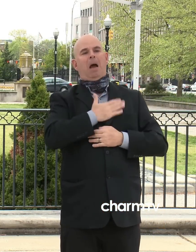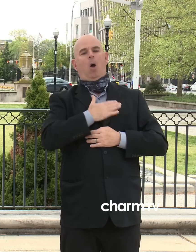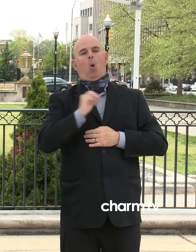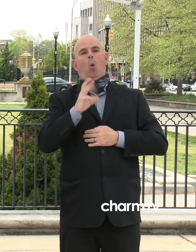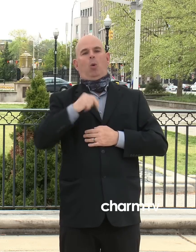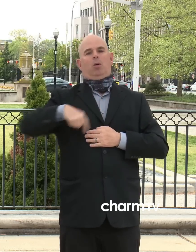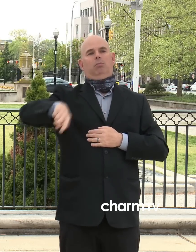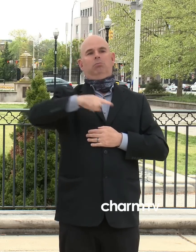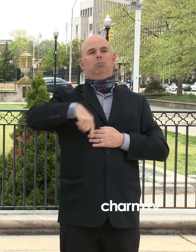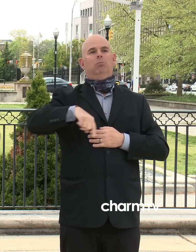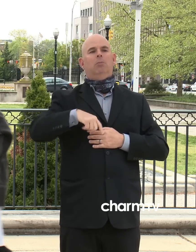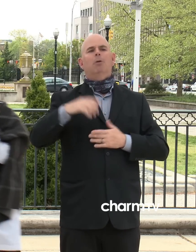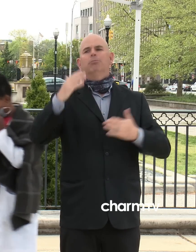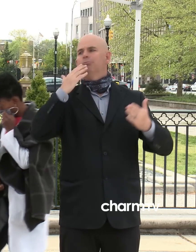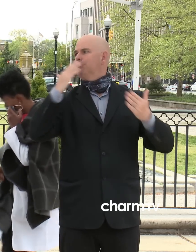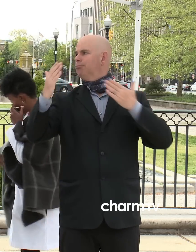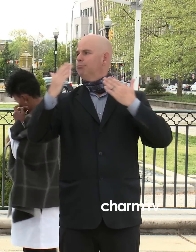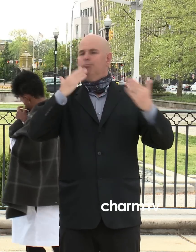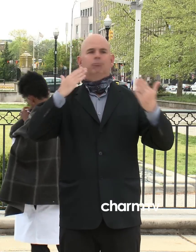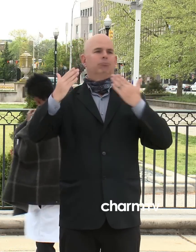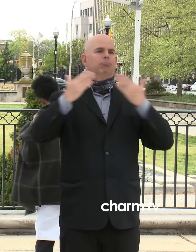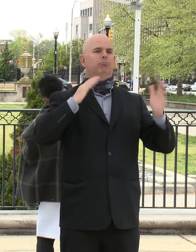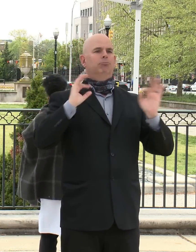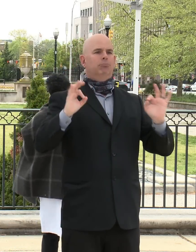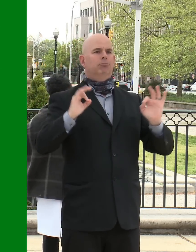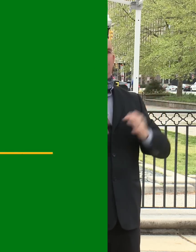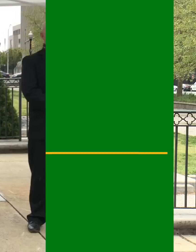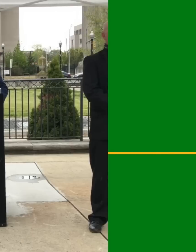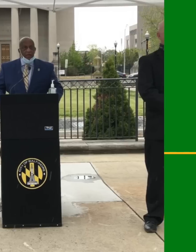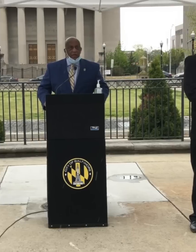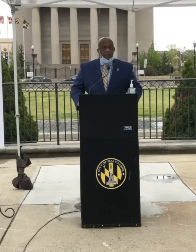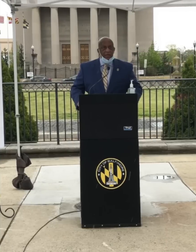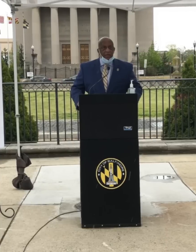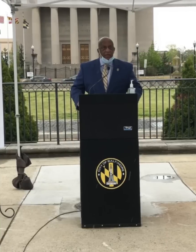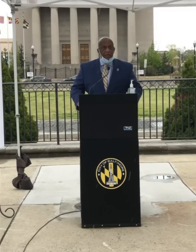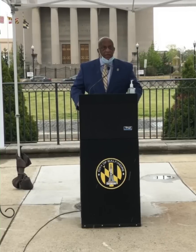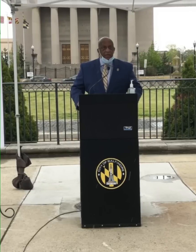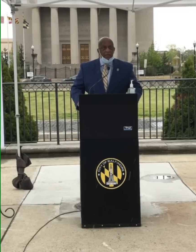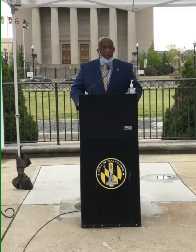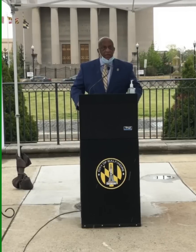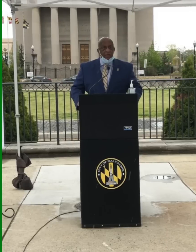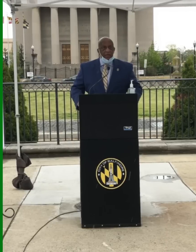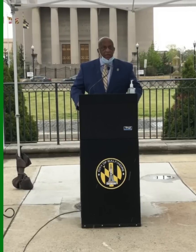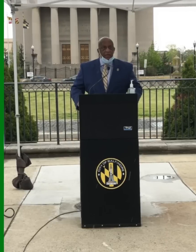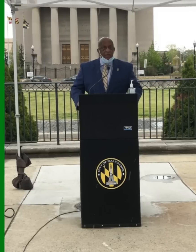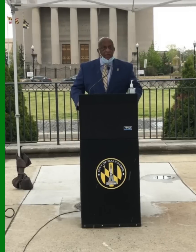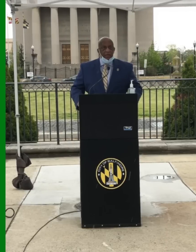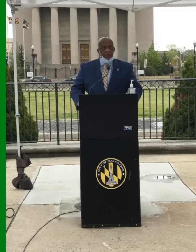guys. Thank you. Thank you. Thank you. Thank you.